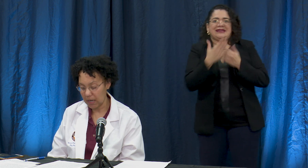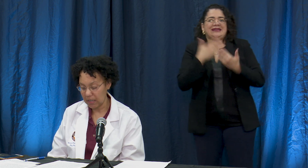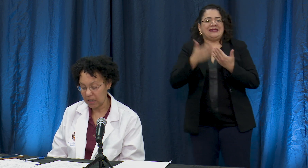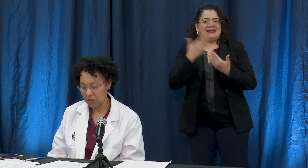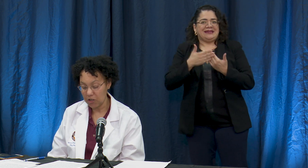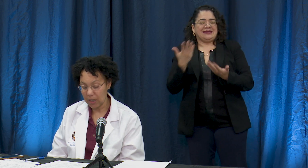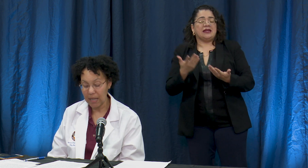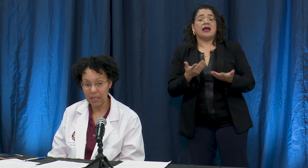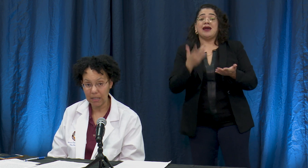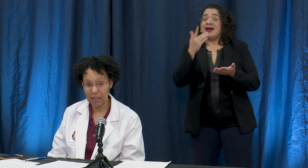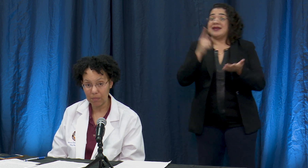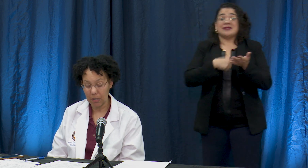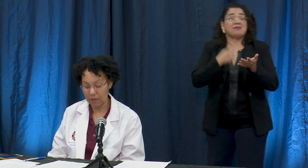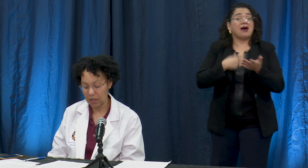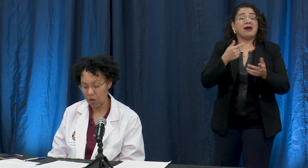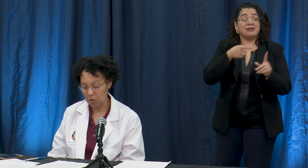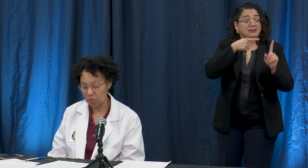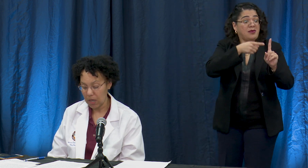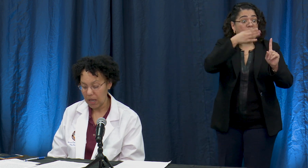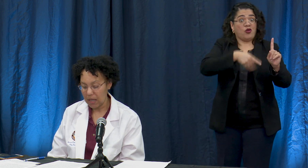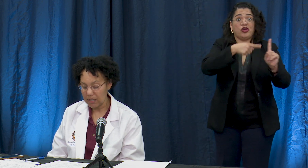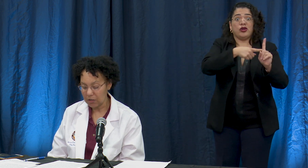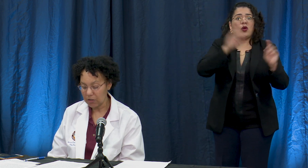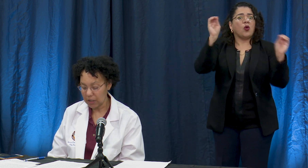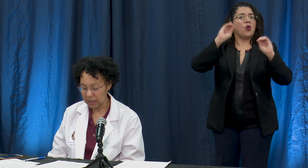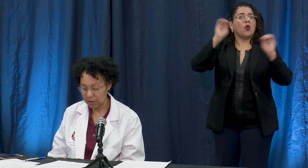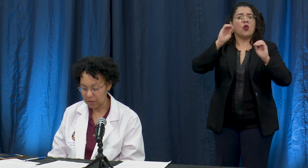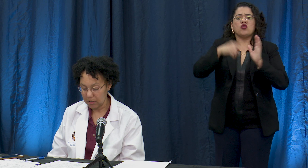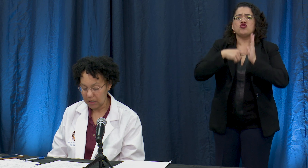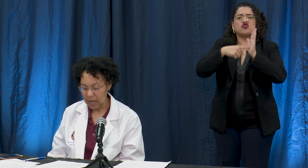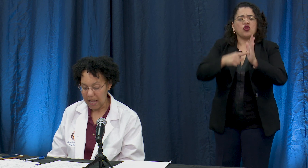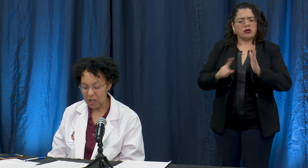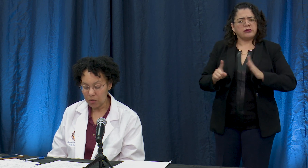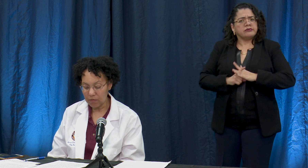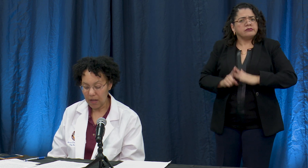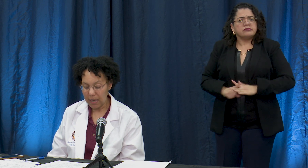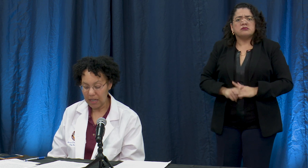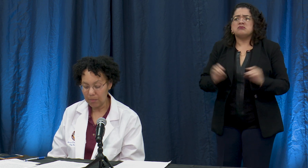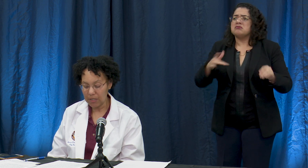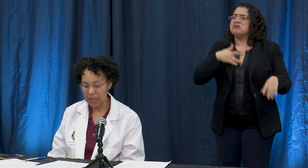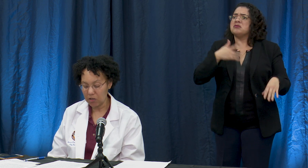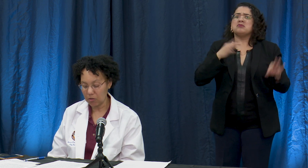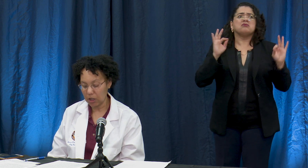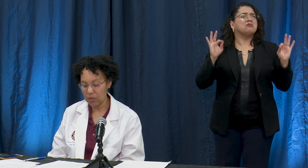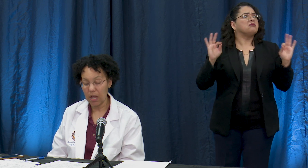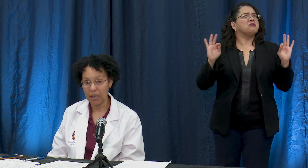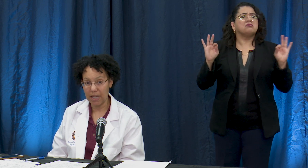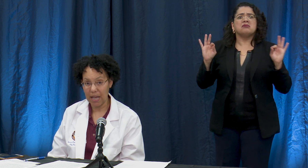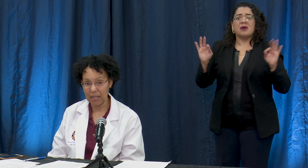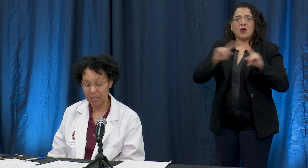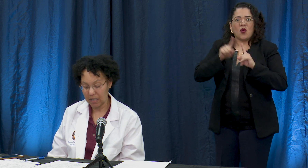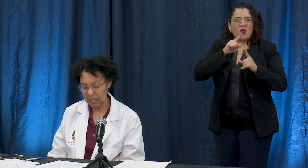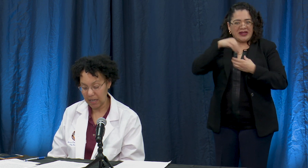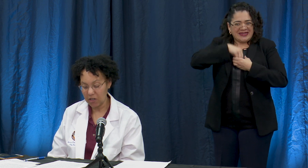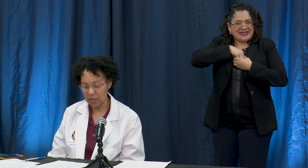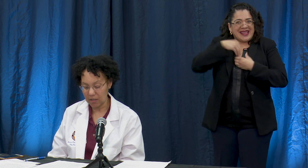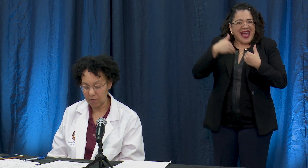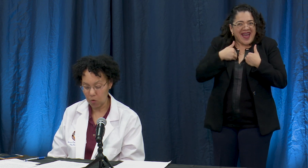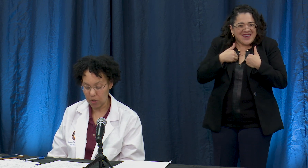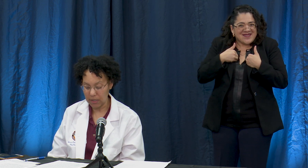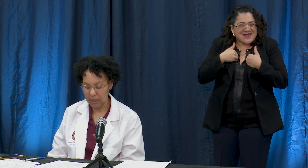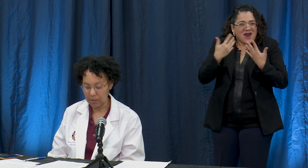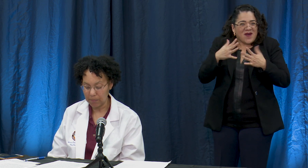of COVID-19 should isolate themselves at home until they're cleared and notify any potential close contacts that they